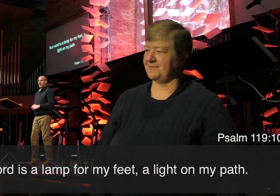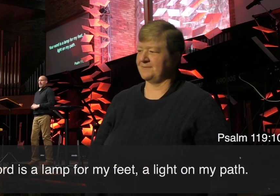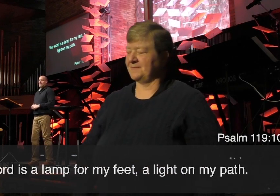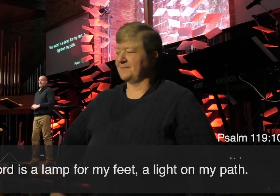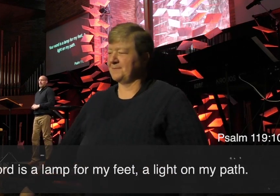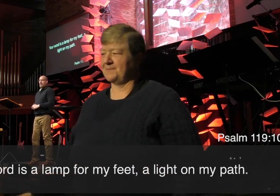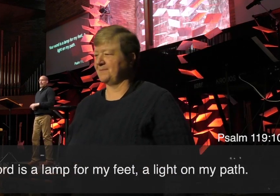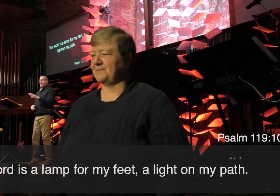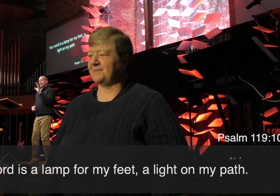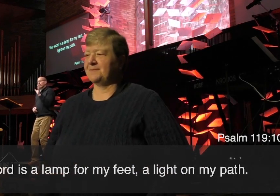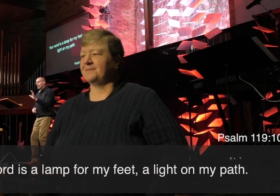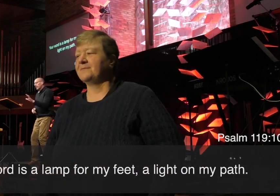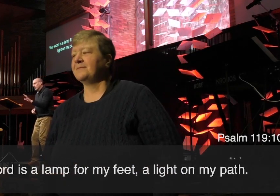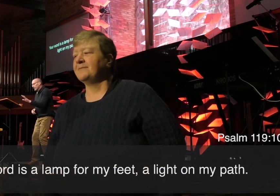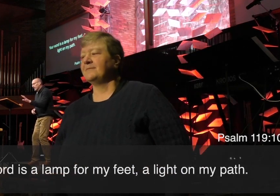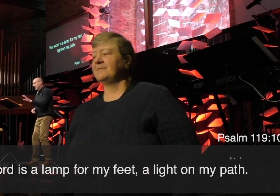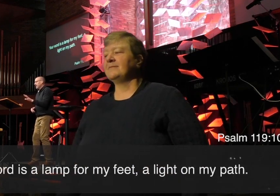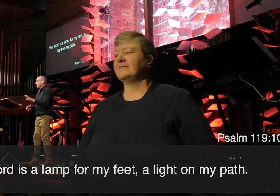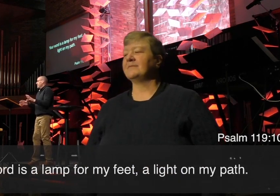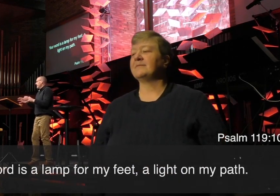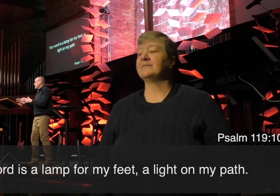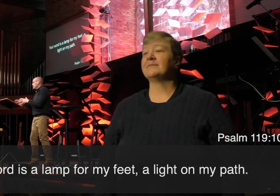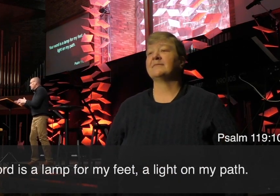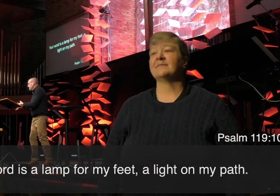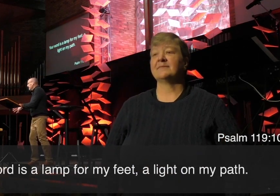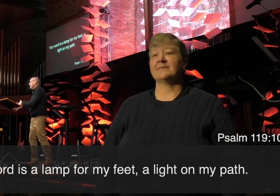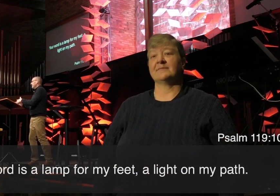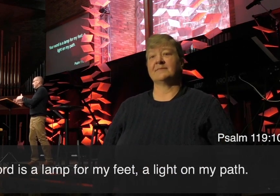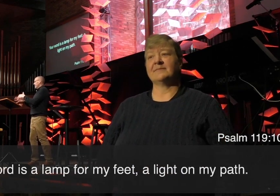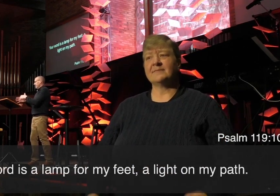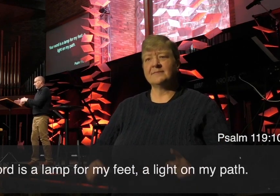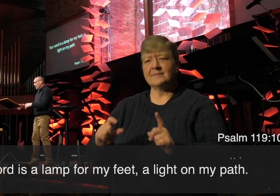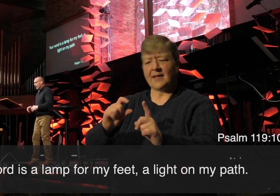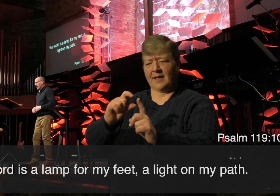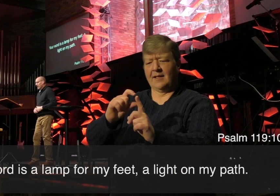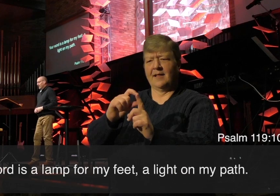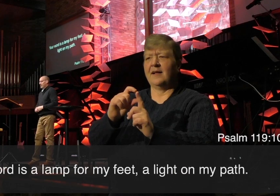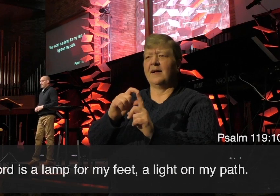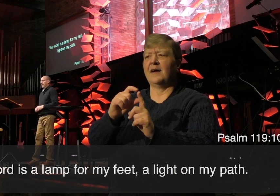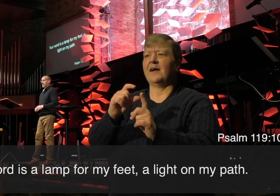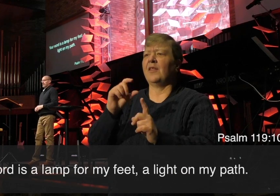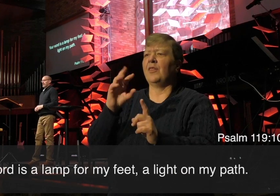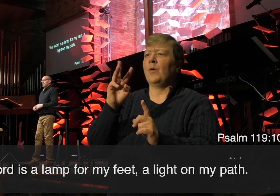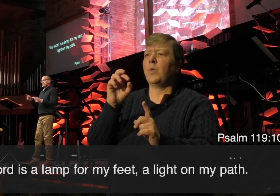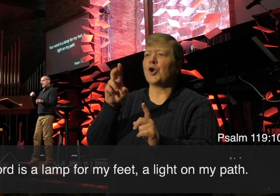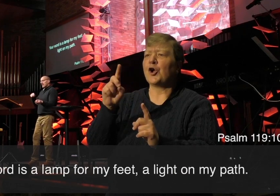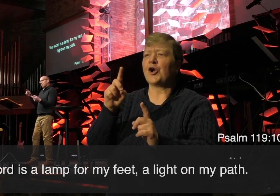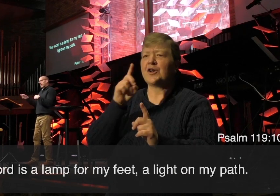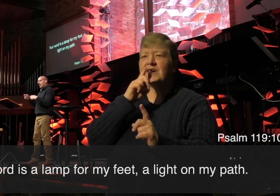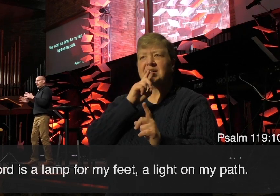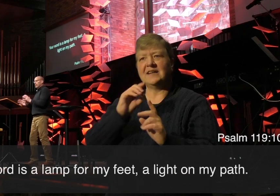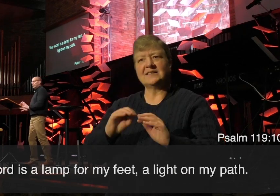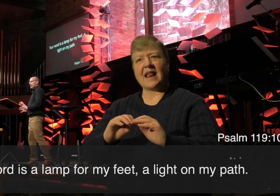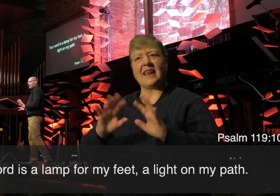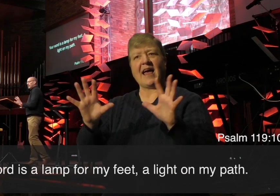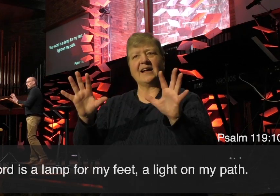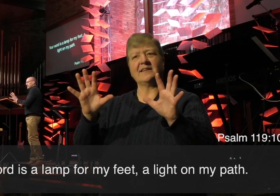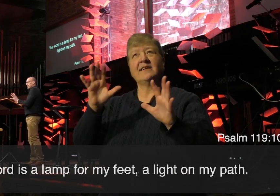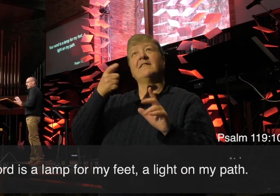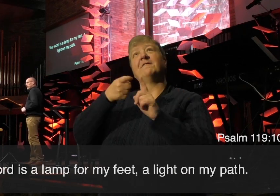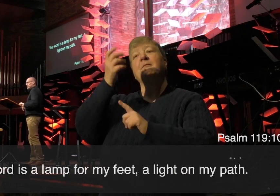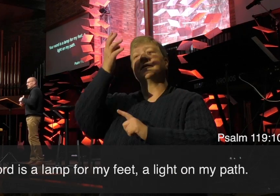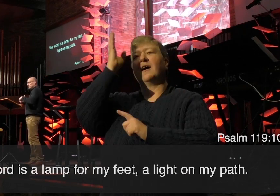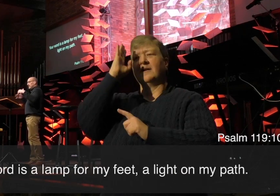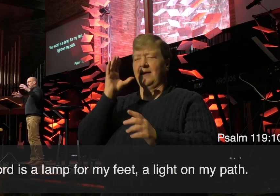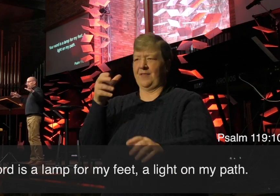my path." The word of God is the light of God. The same powerful word that was there